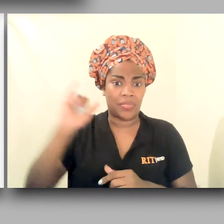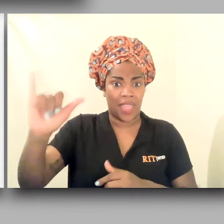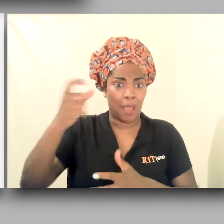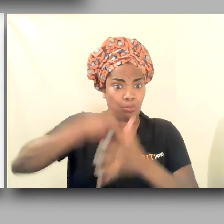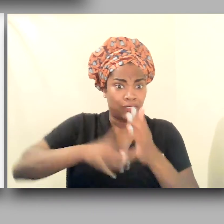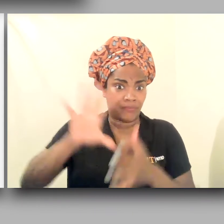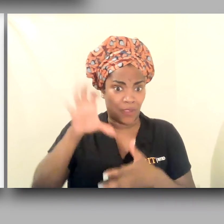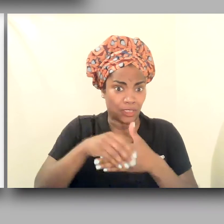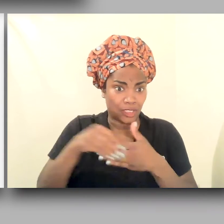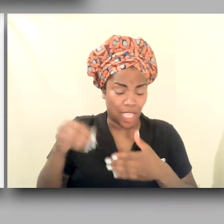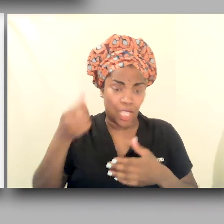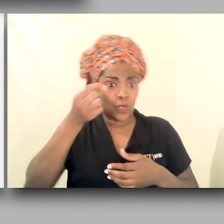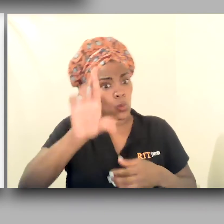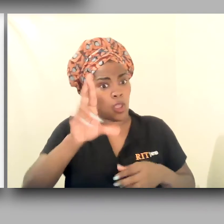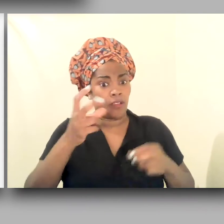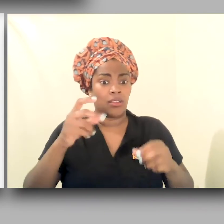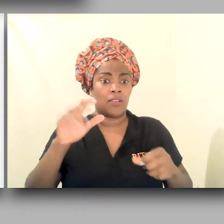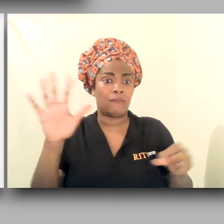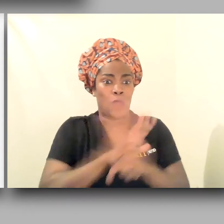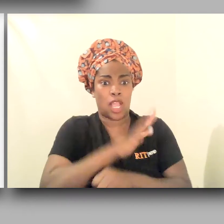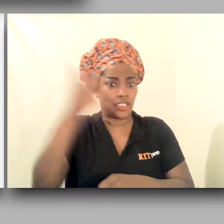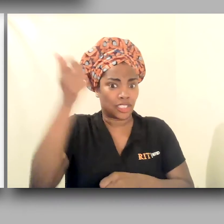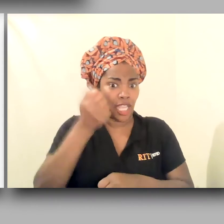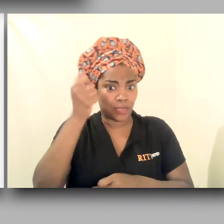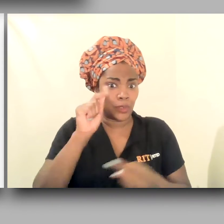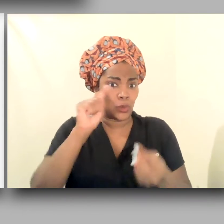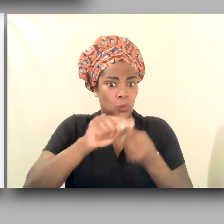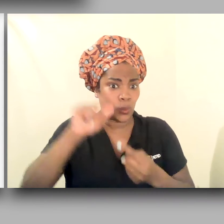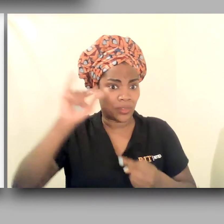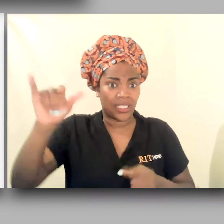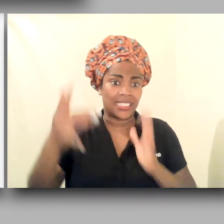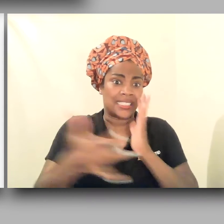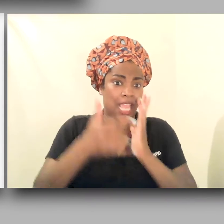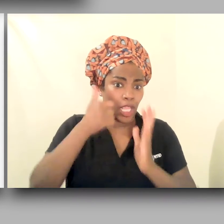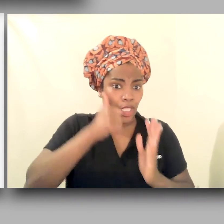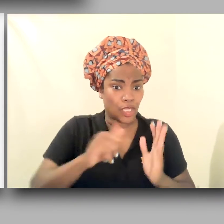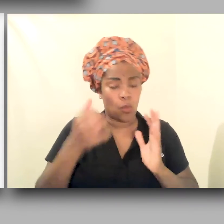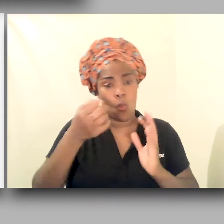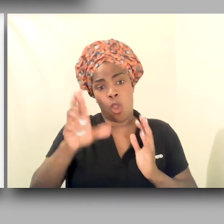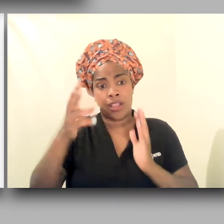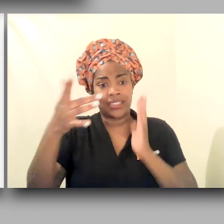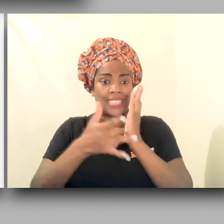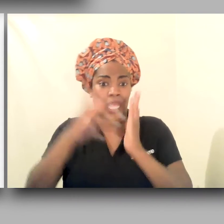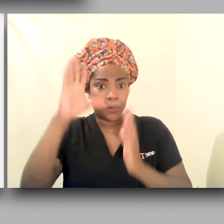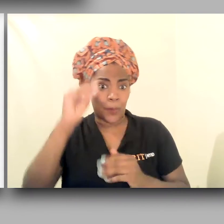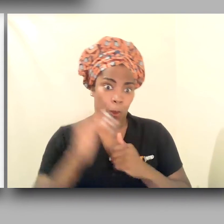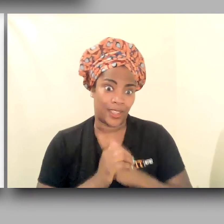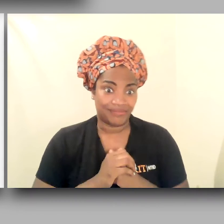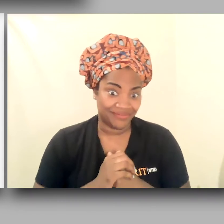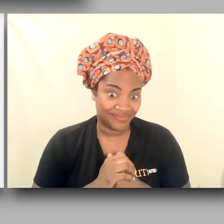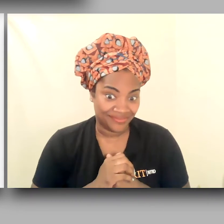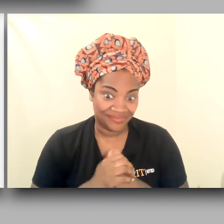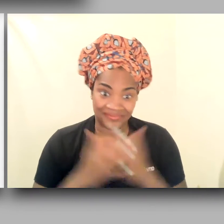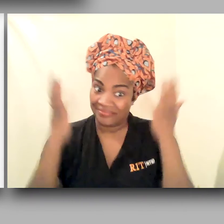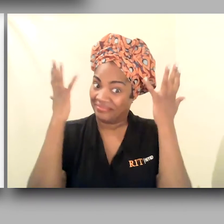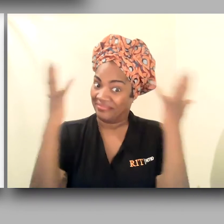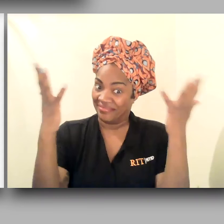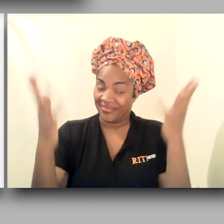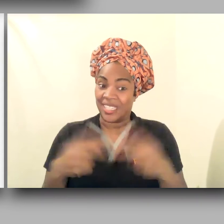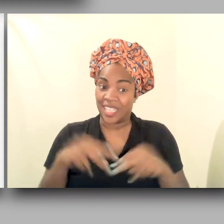$500, or to be able to get the grant to come into the Tech Girls, Tech Boy program that we have.